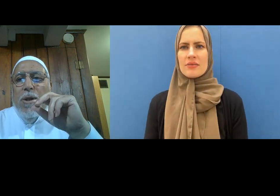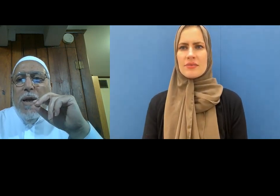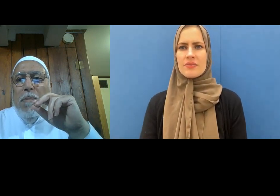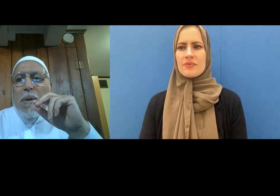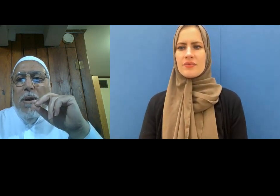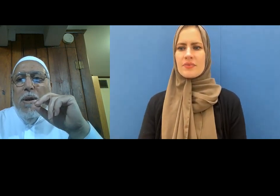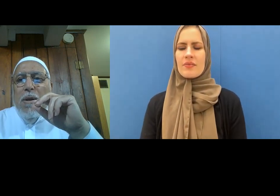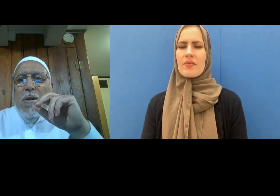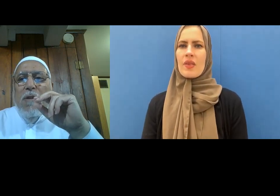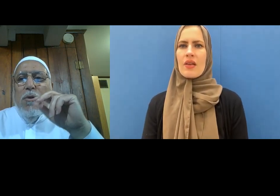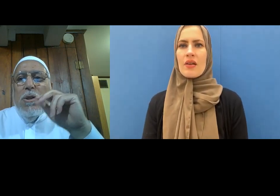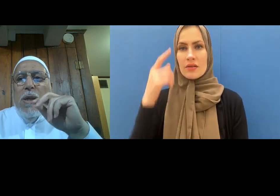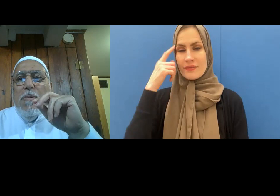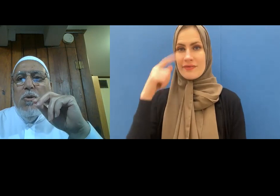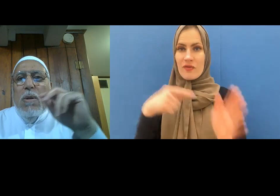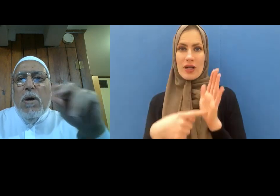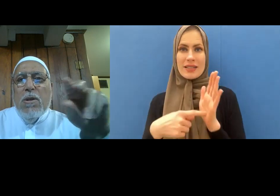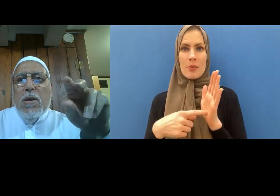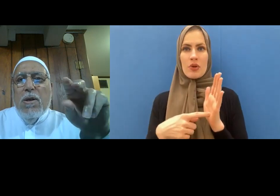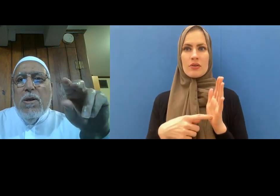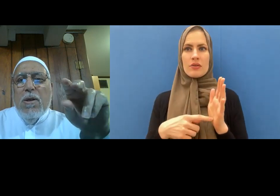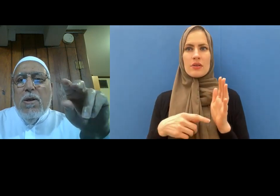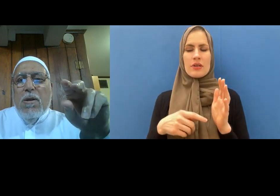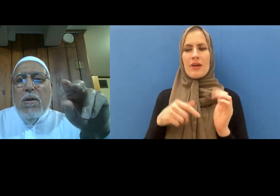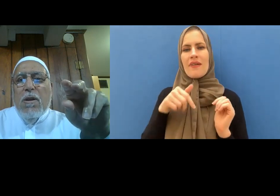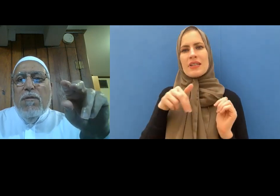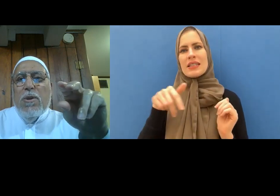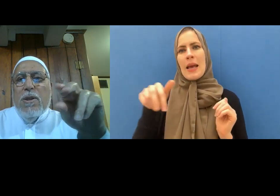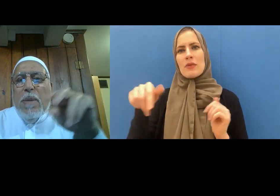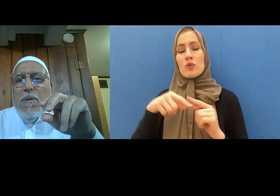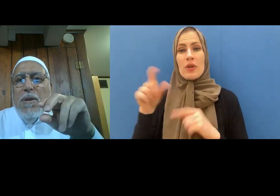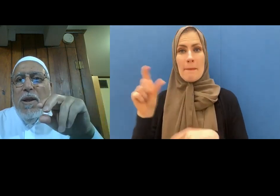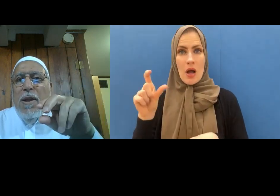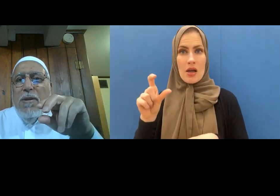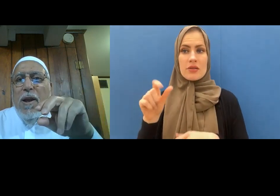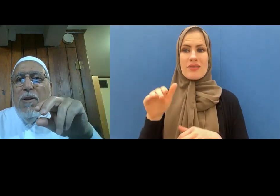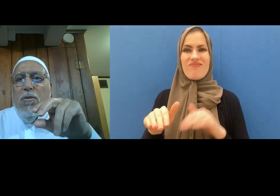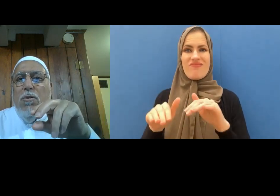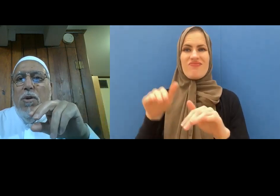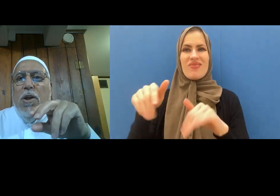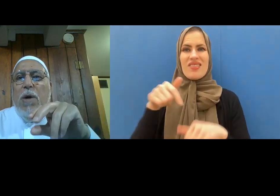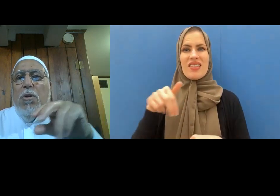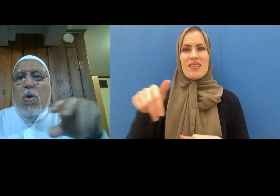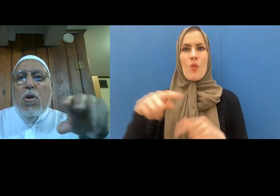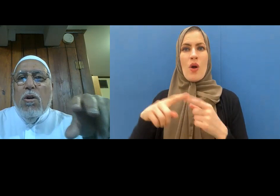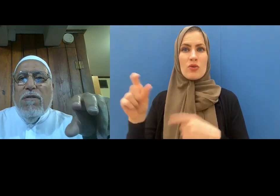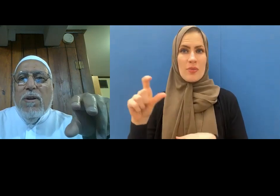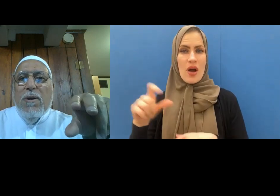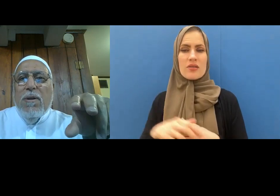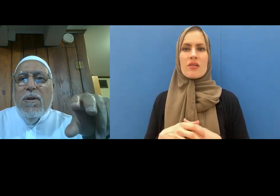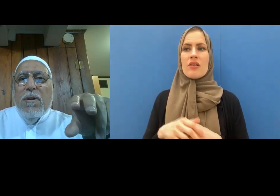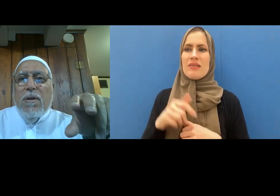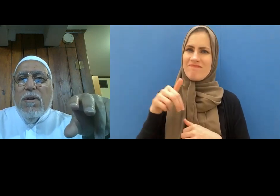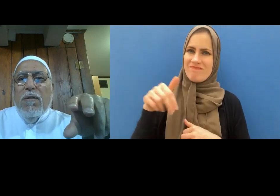Like, for example, their footsteps to the mosque, their footsteps that they take to reach out to an